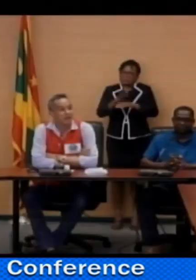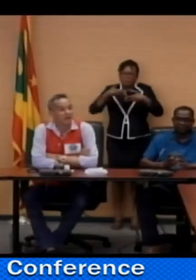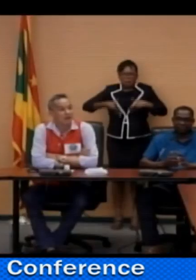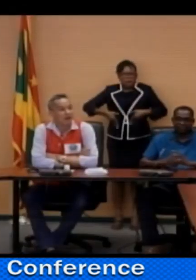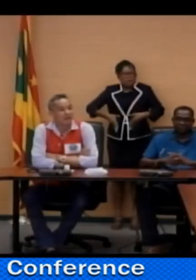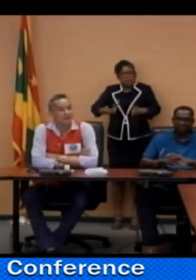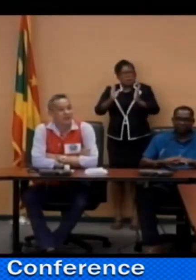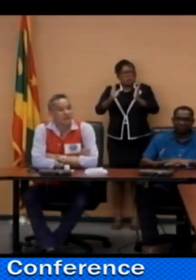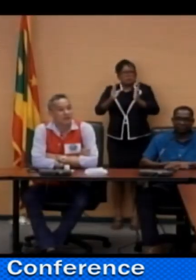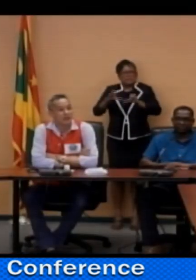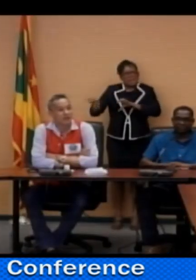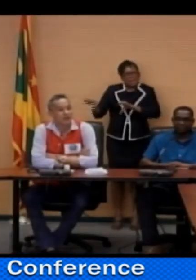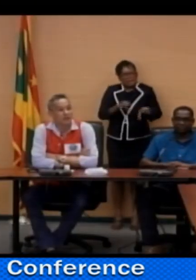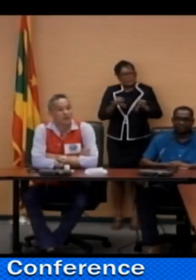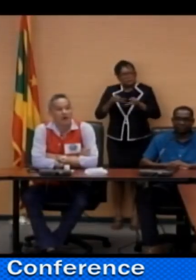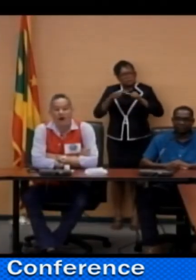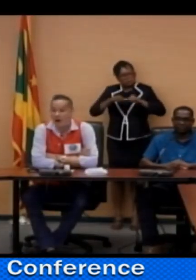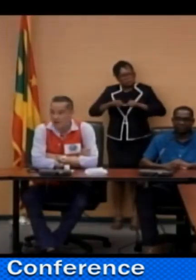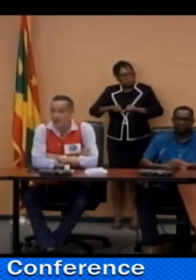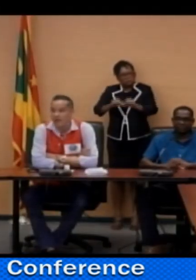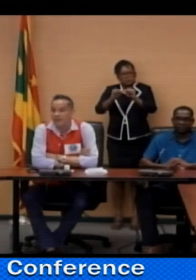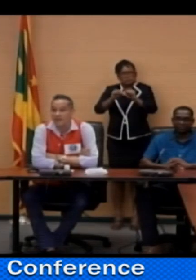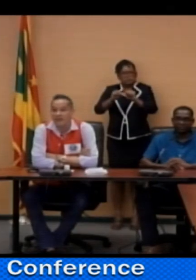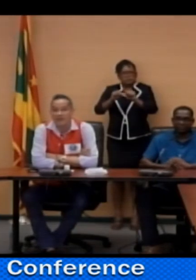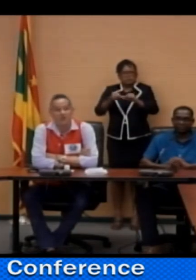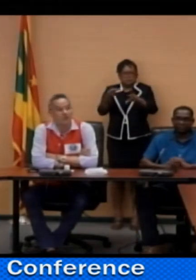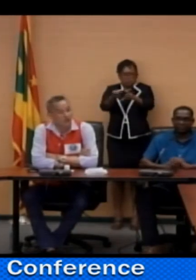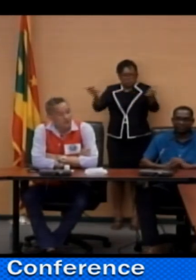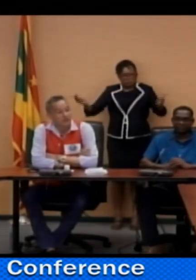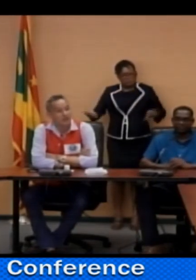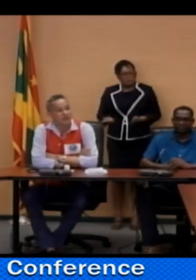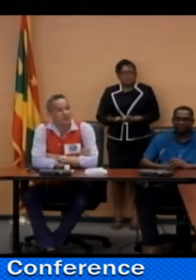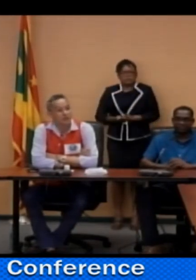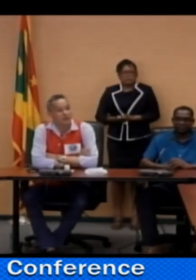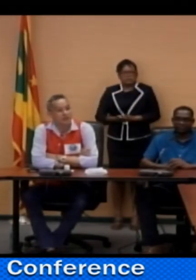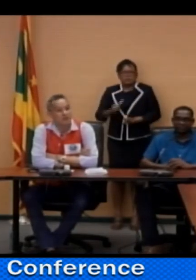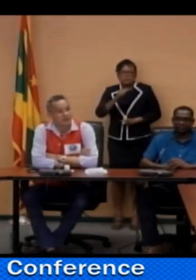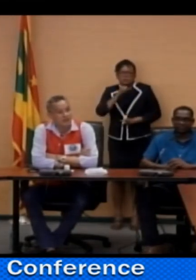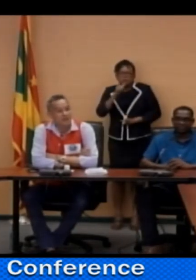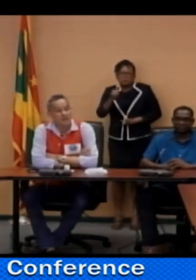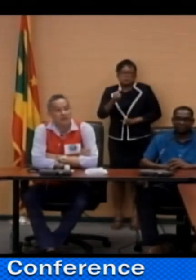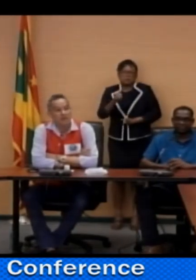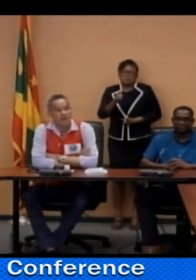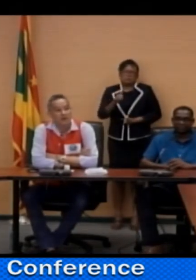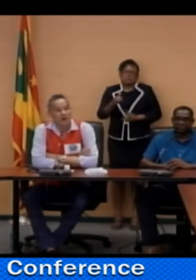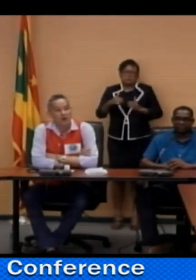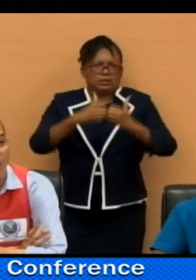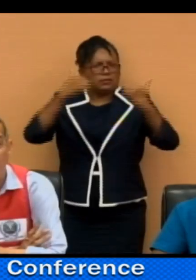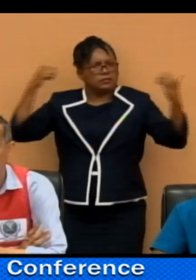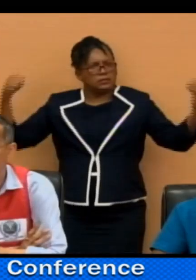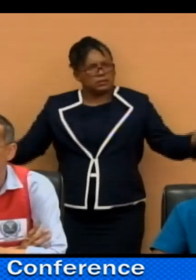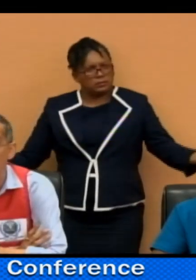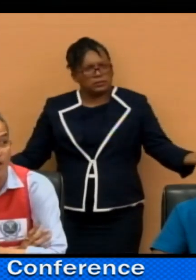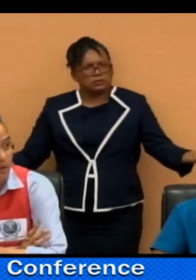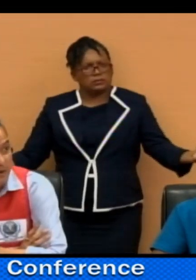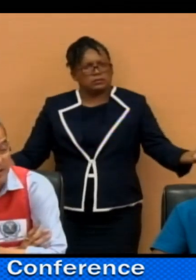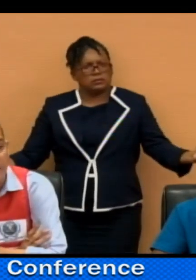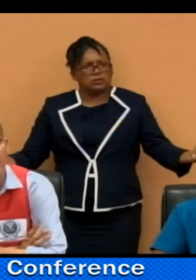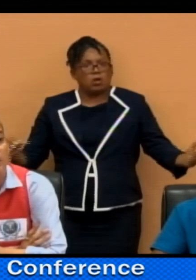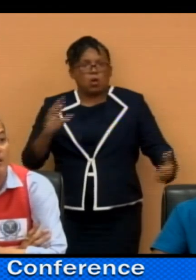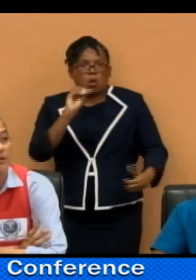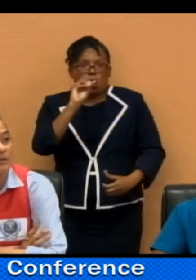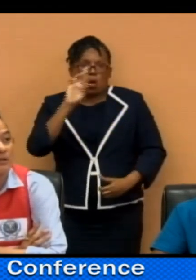allowing activities to continue on your property that is not maintaining the social distancing, or whether you are a group